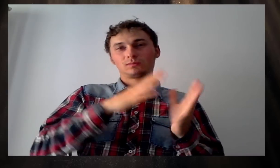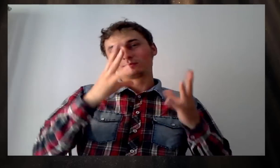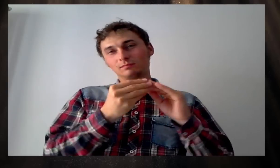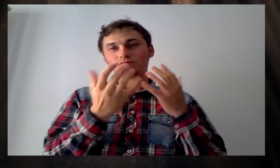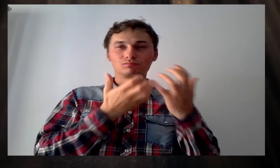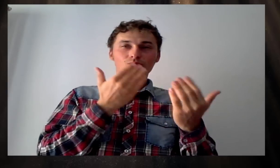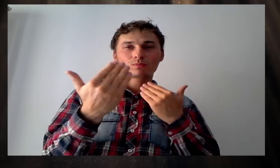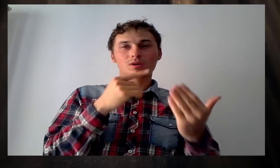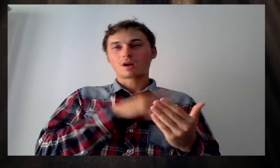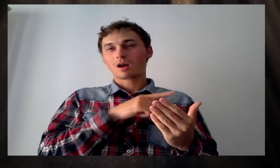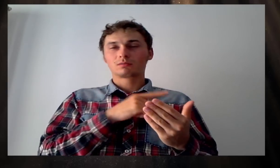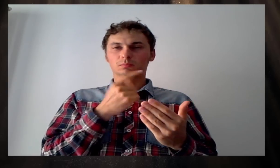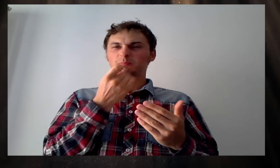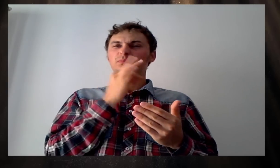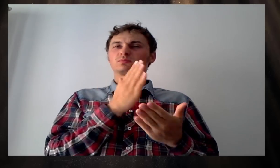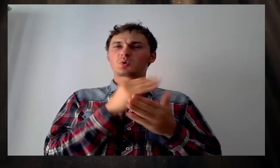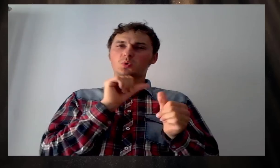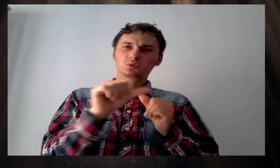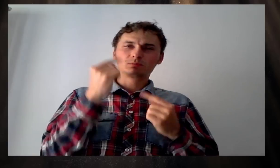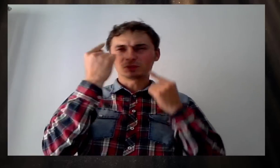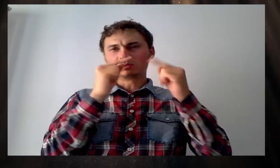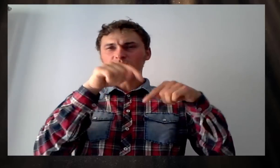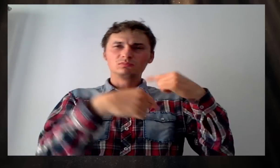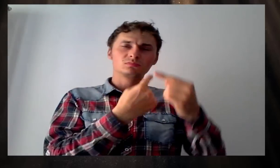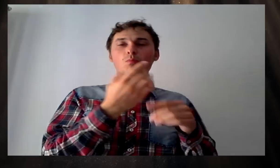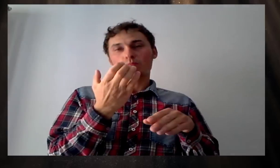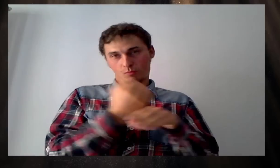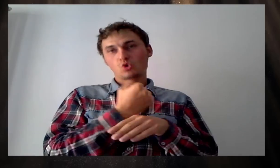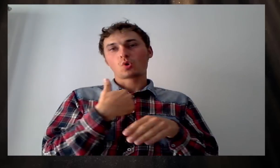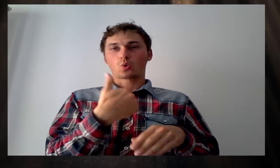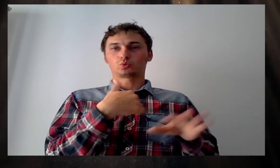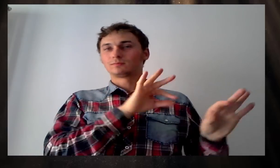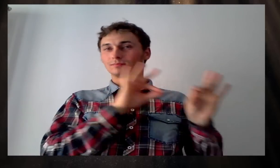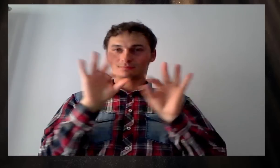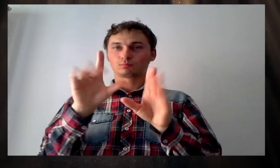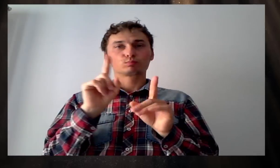I want to sure to easier. I'm going to of the day. I'll show you how to do it.